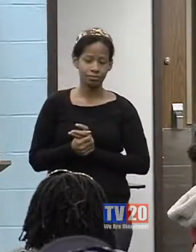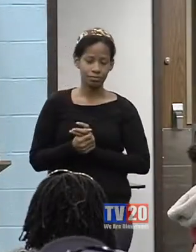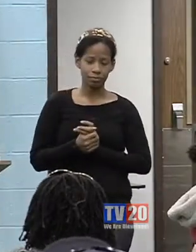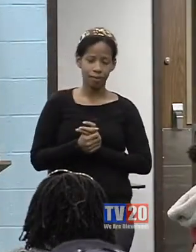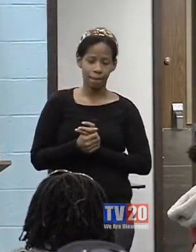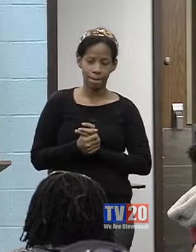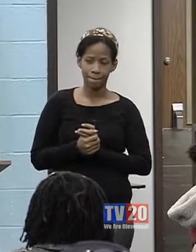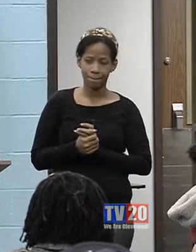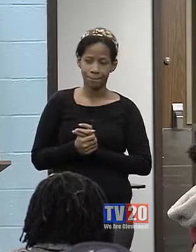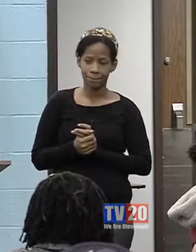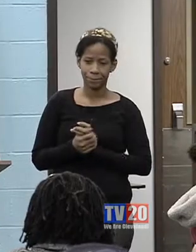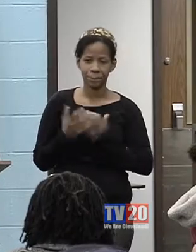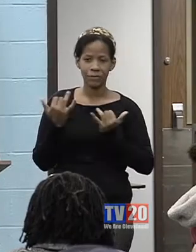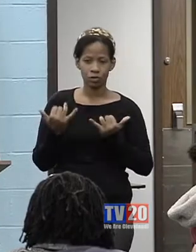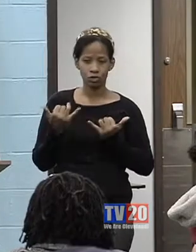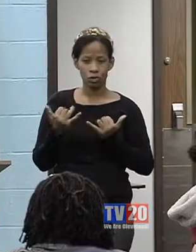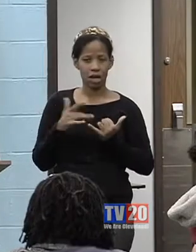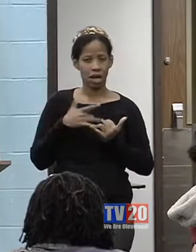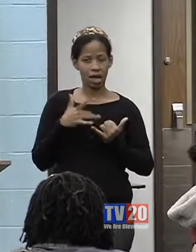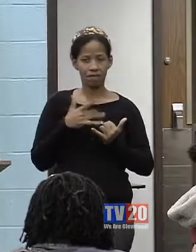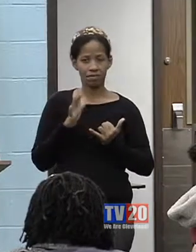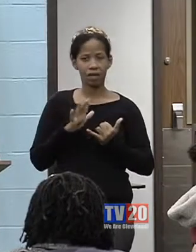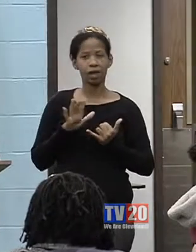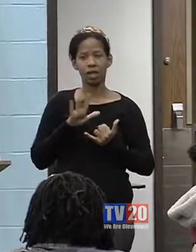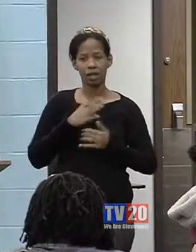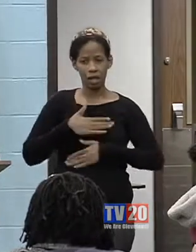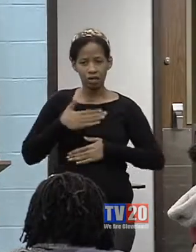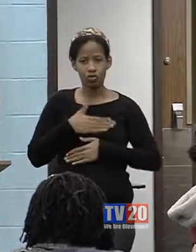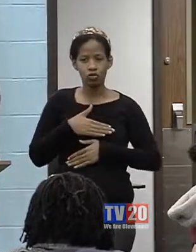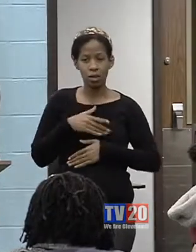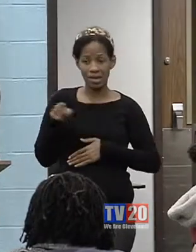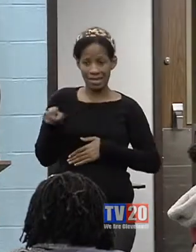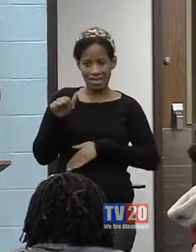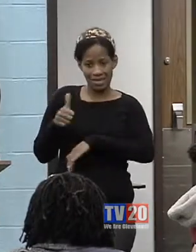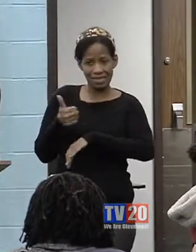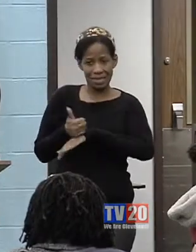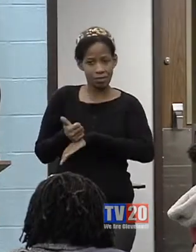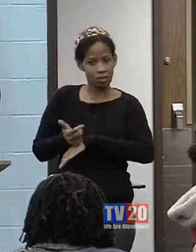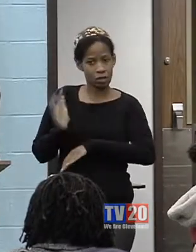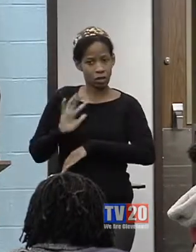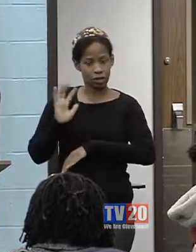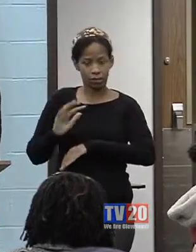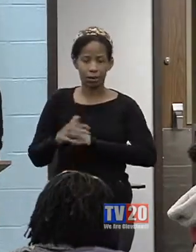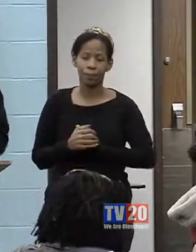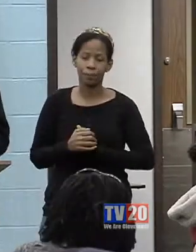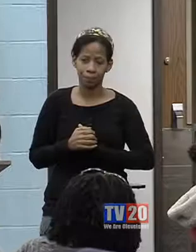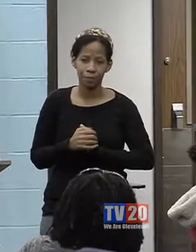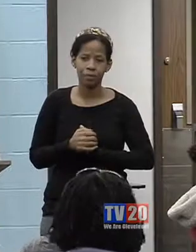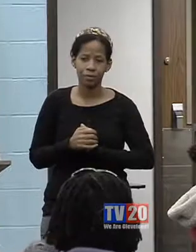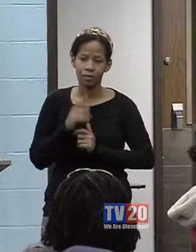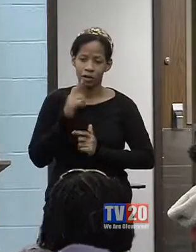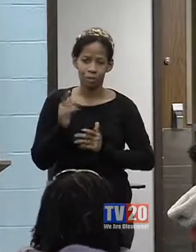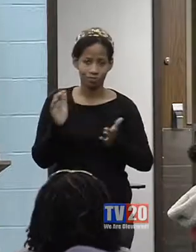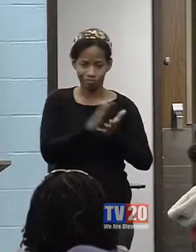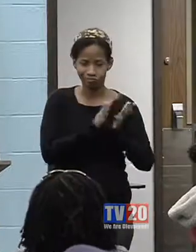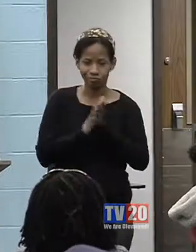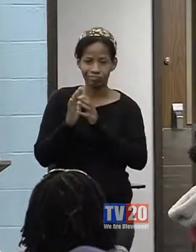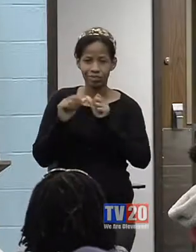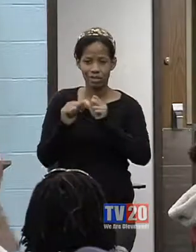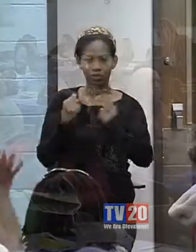time, he's the mayor now, Frank Jackson, wanted to continue it. So I want to give him a round of applause for